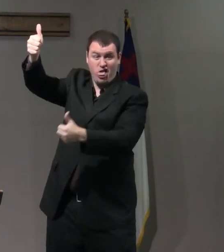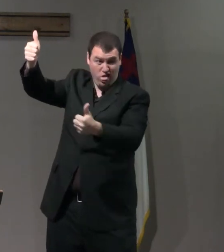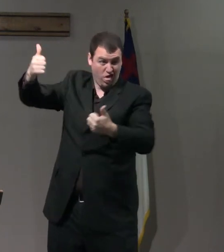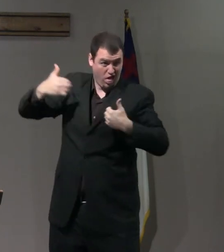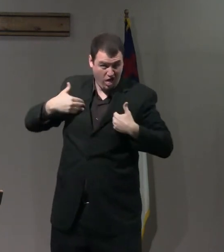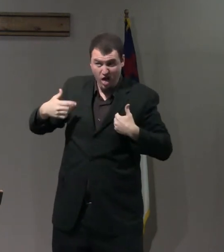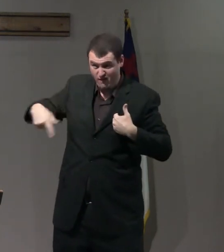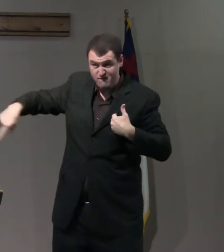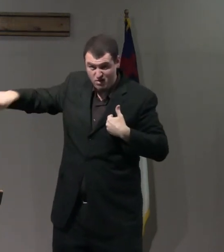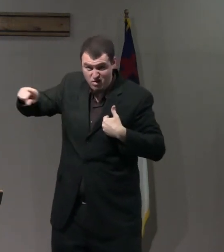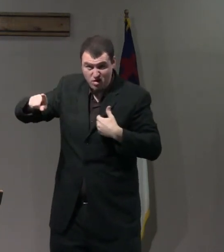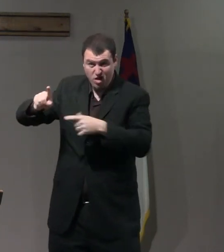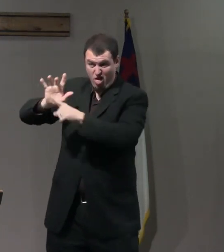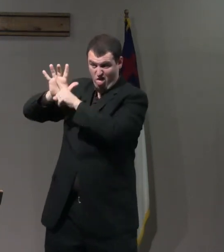You know that out